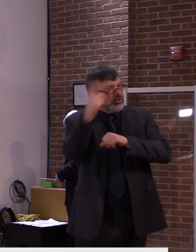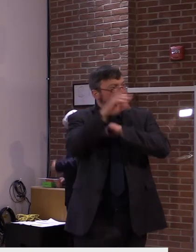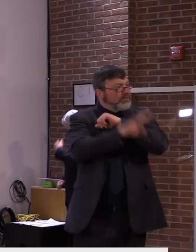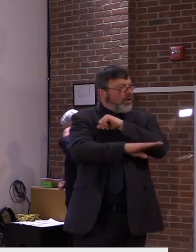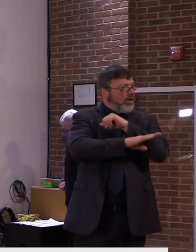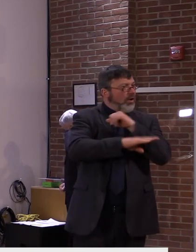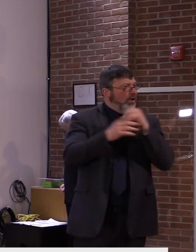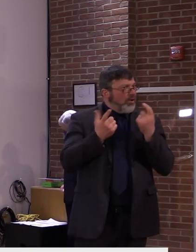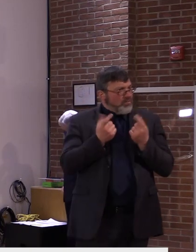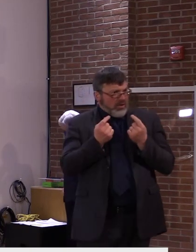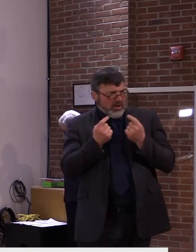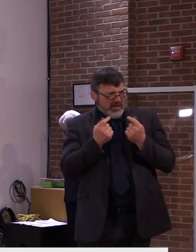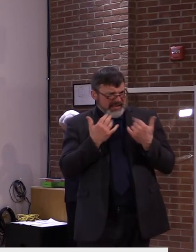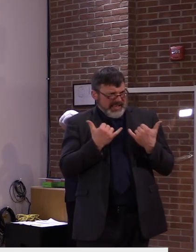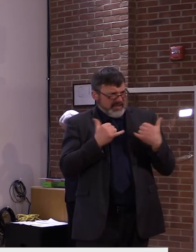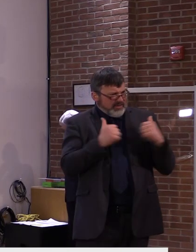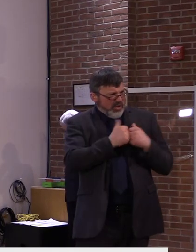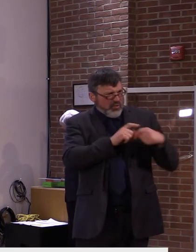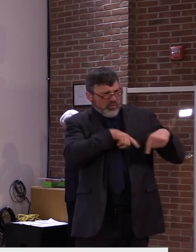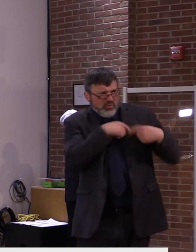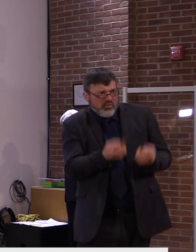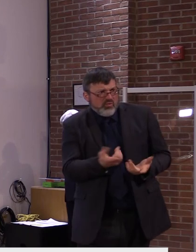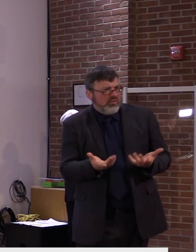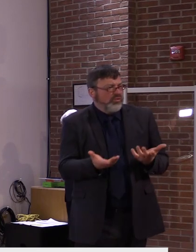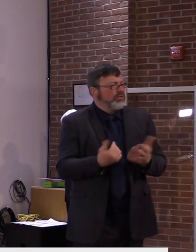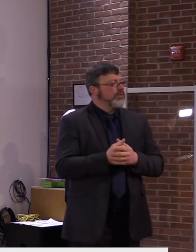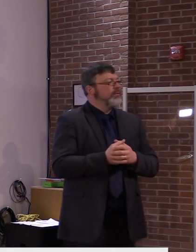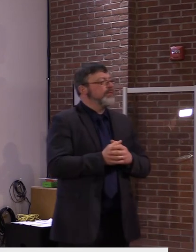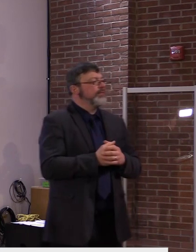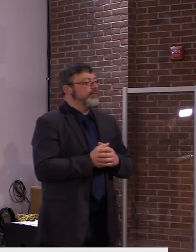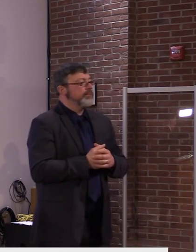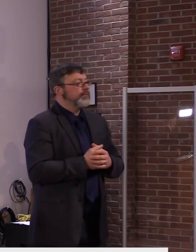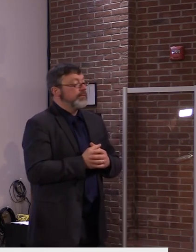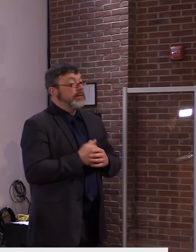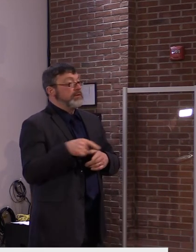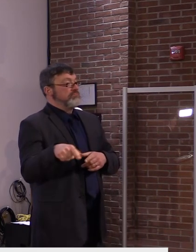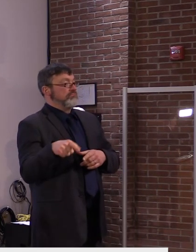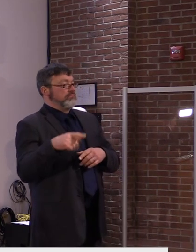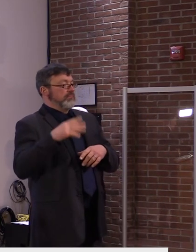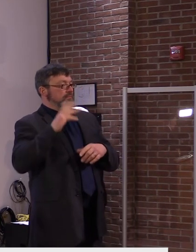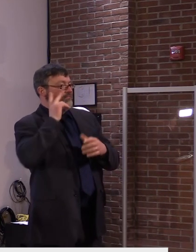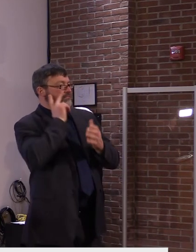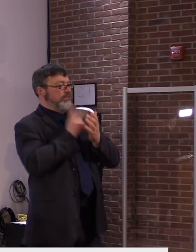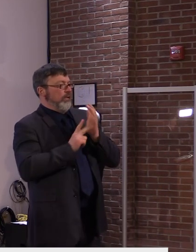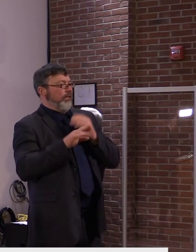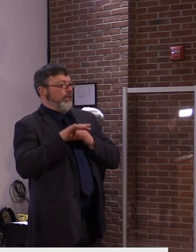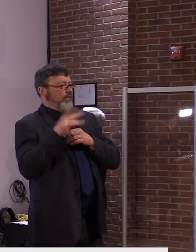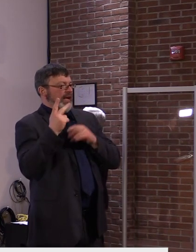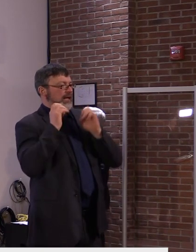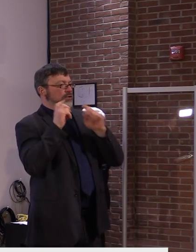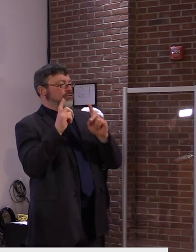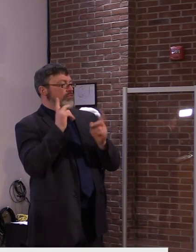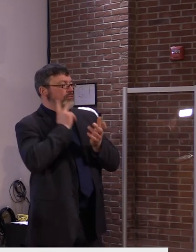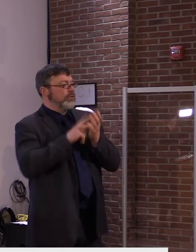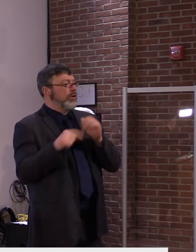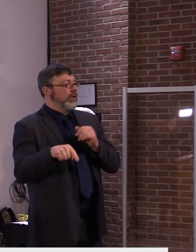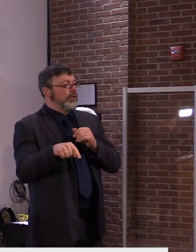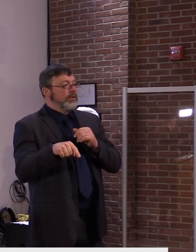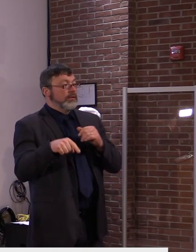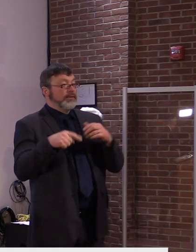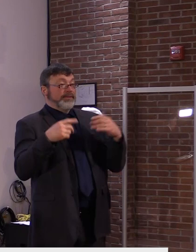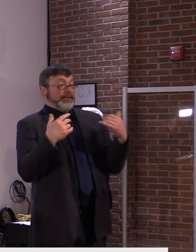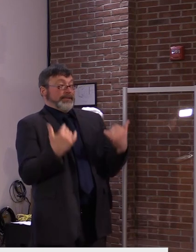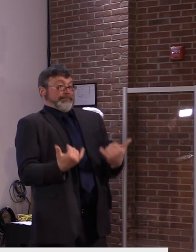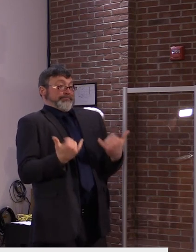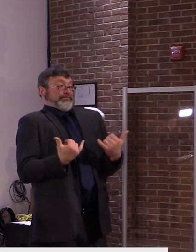Yeah, thanks. It could be. This is starting to be the time of the year when districts are finding out about staff